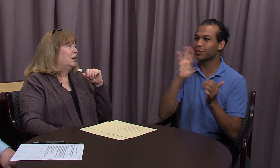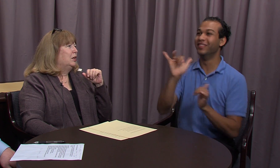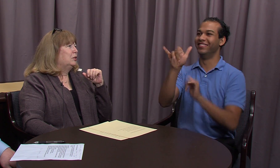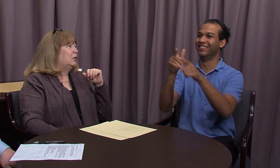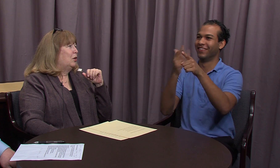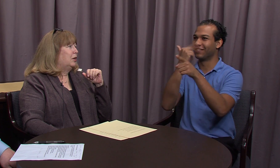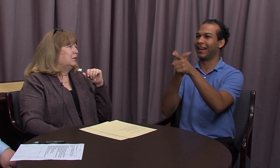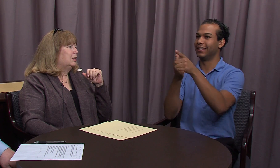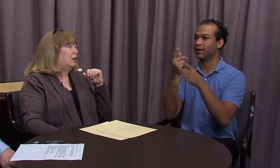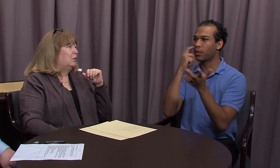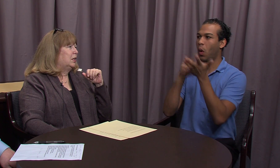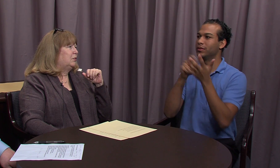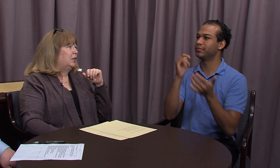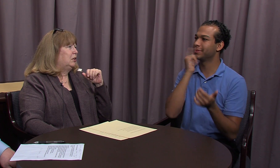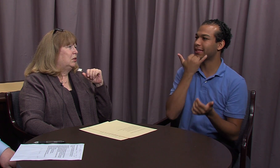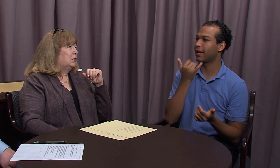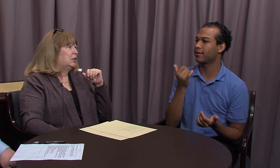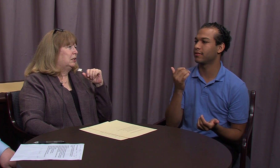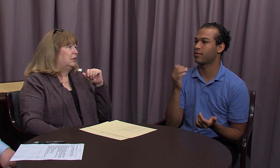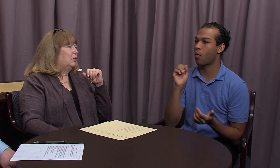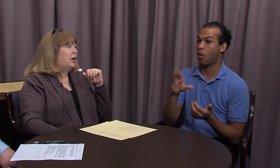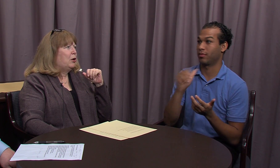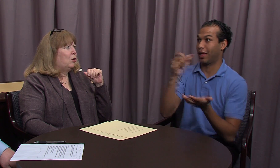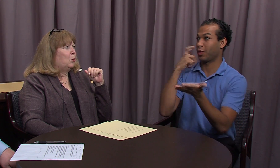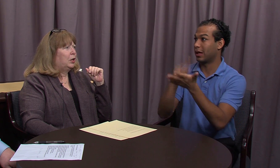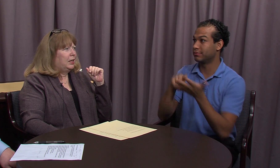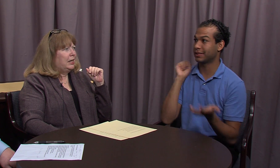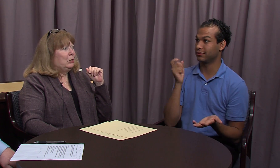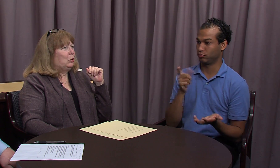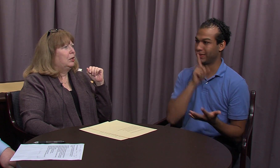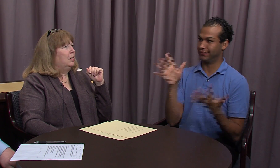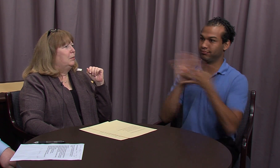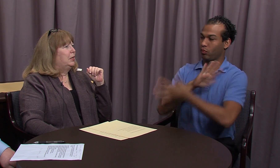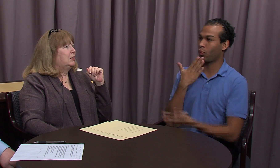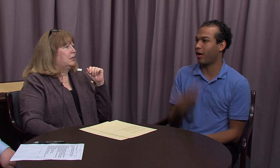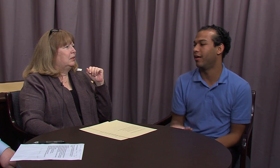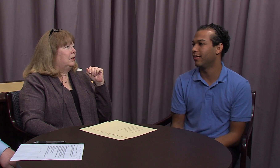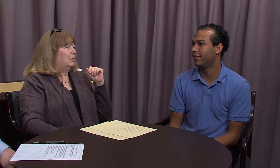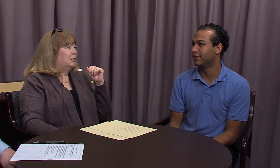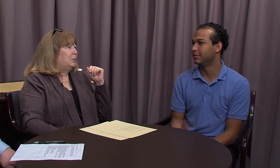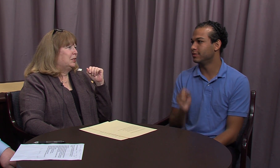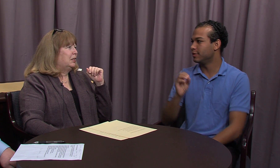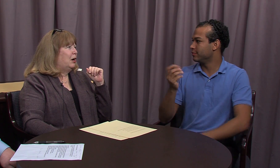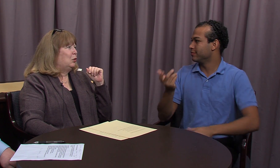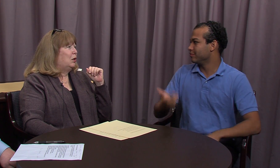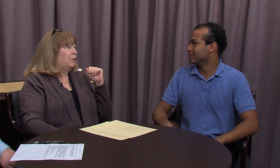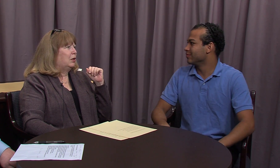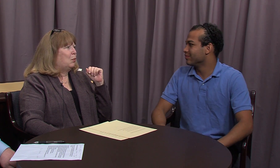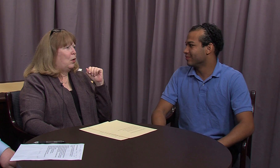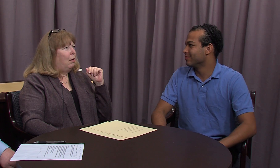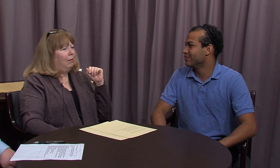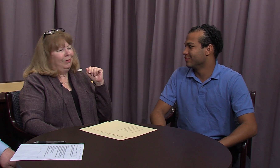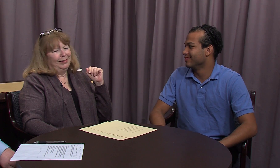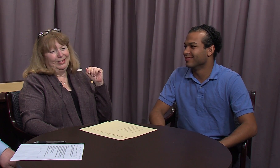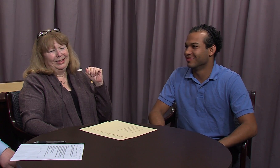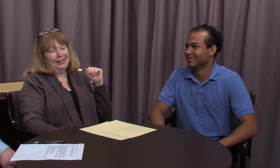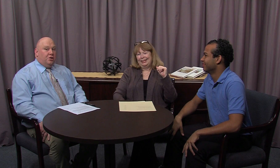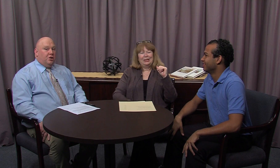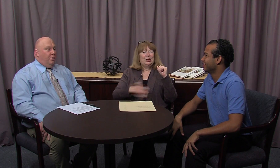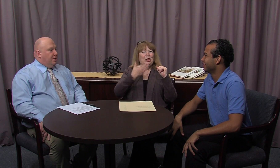So the audience will say, "Oh, that's funny. You notice that an error, or work it in," or because it depends on how you cover it up well. It's a good thing this show isn't